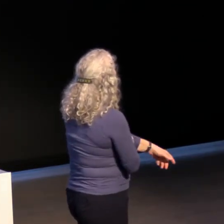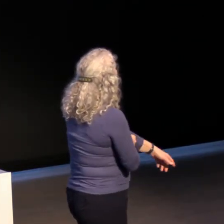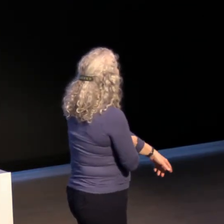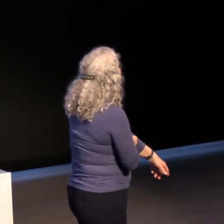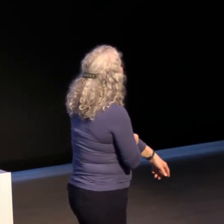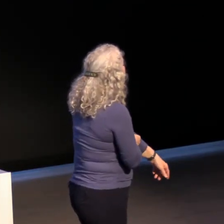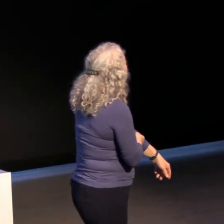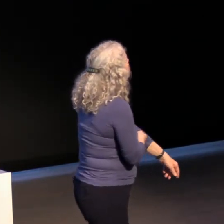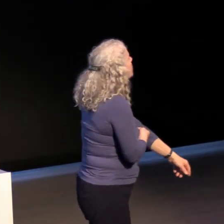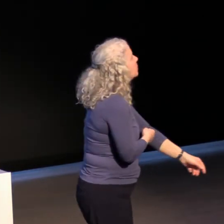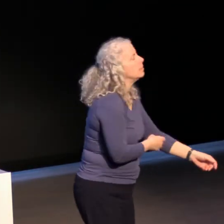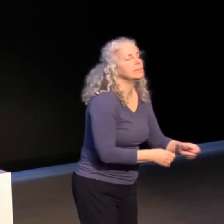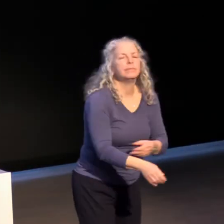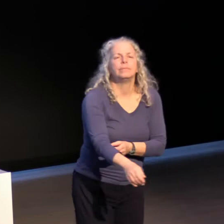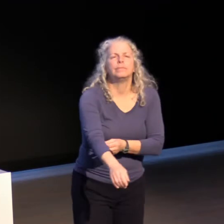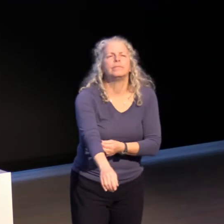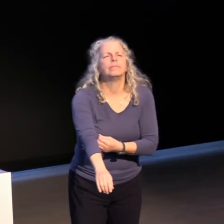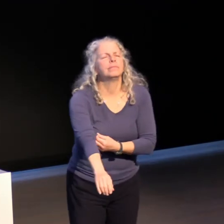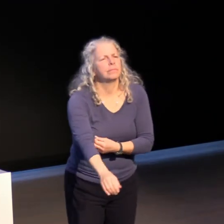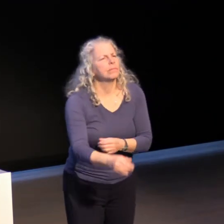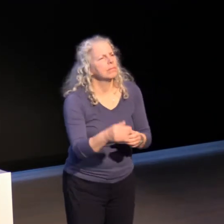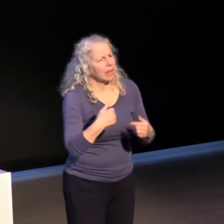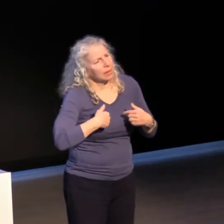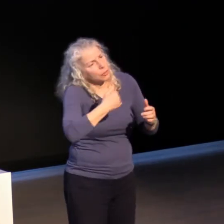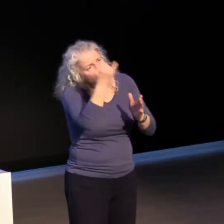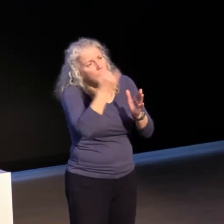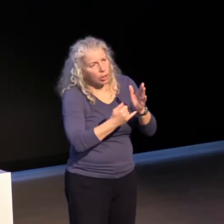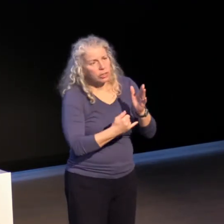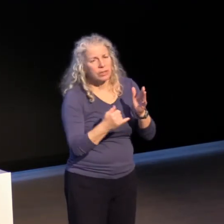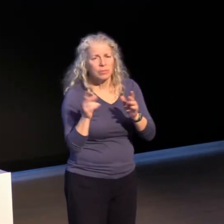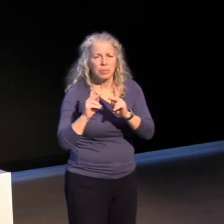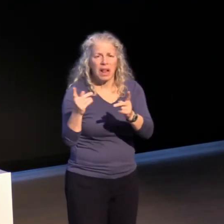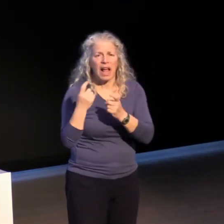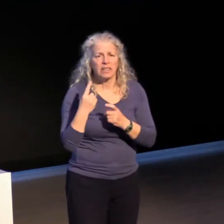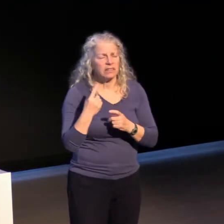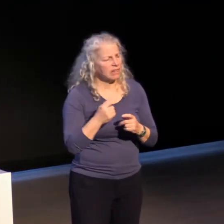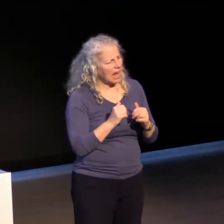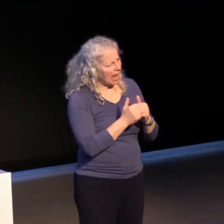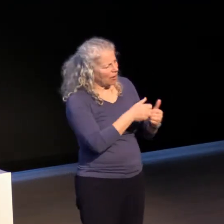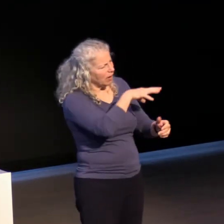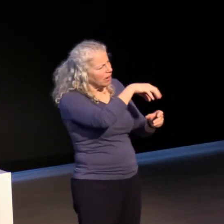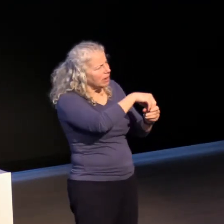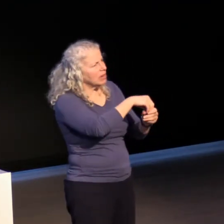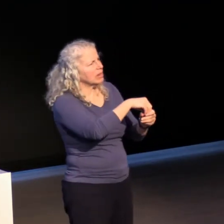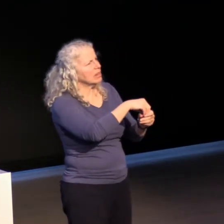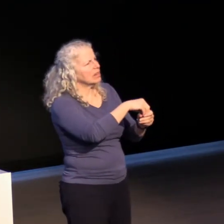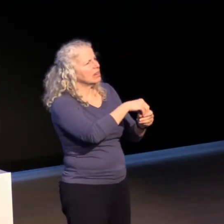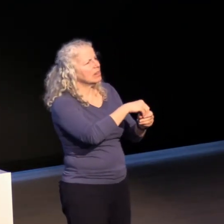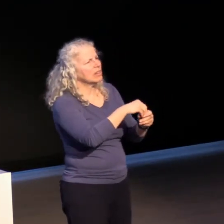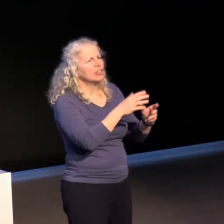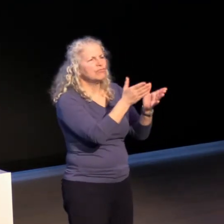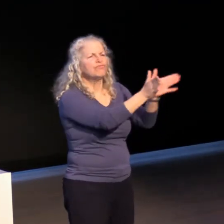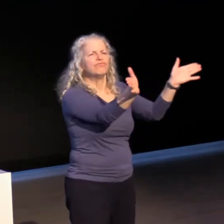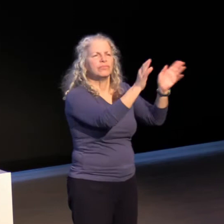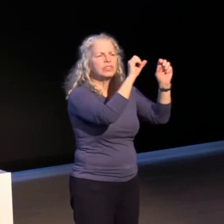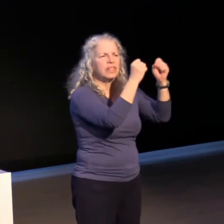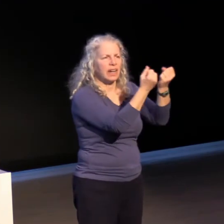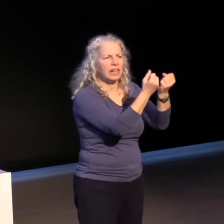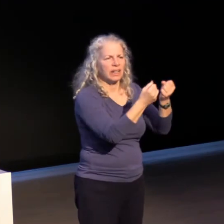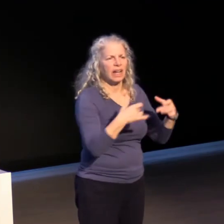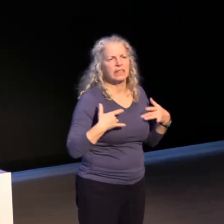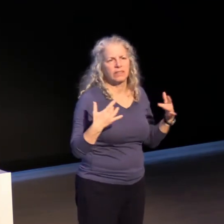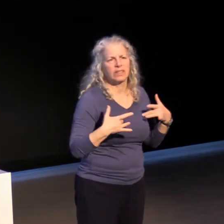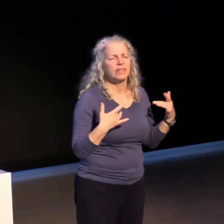One of the questions I'm often asked as an artist is, how does one participate in mainstream activities while avoiding situations